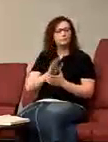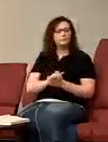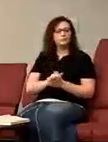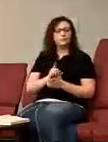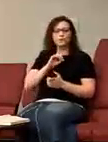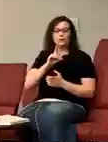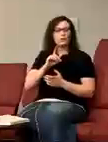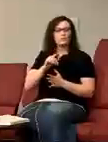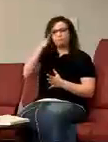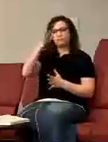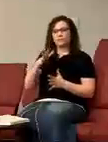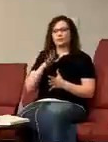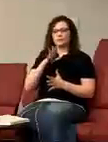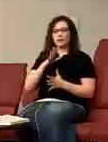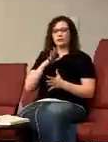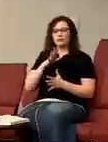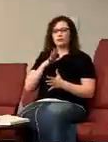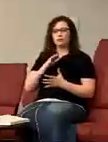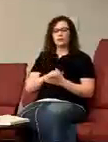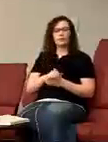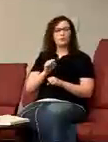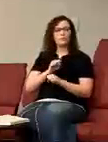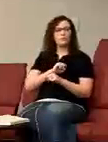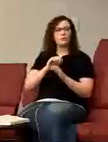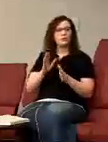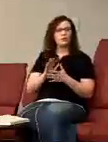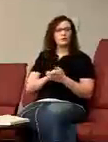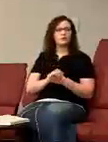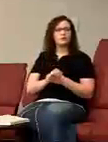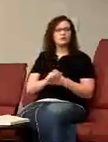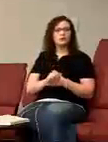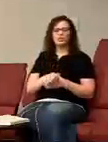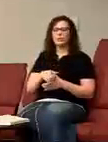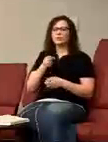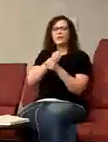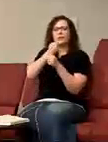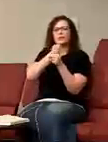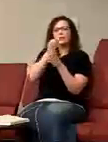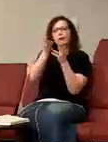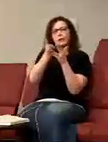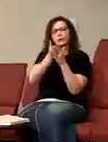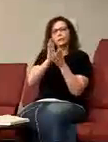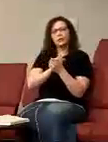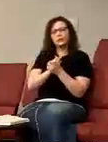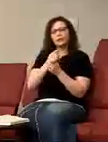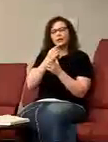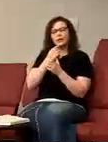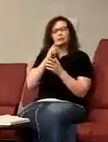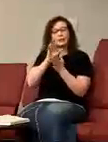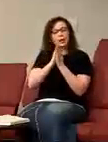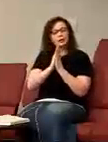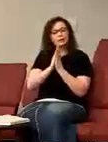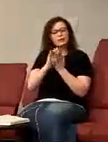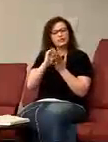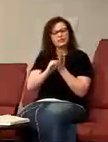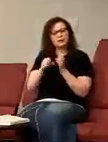guy was, one of the mechanics was taking a coffee break. Still got his coffee cup and he goes, looks out the door and he said, "Is that your car right there?"